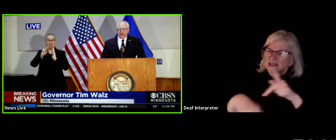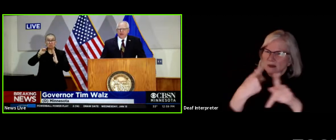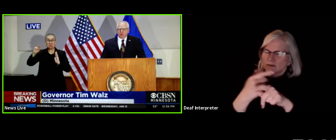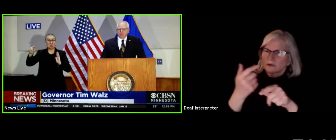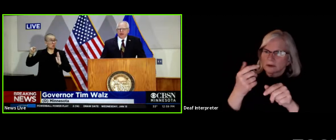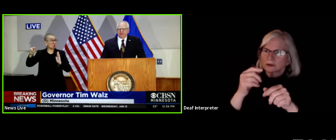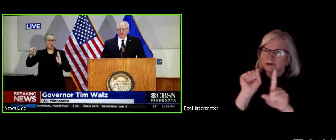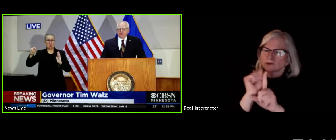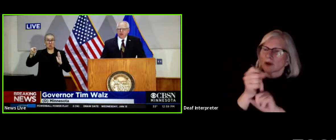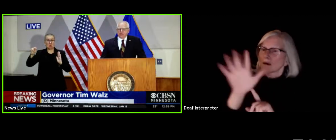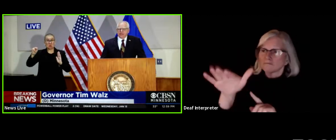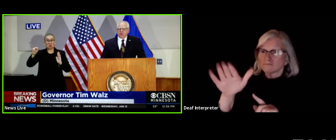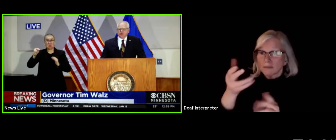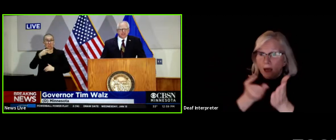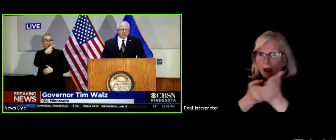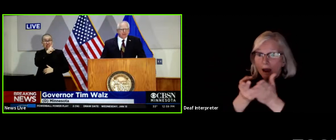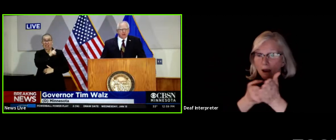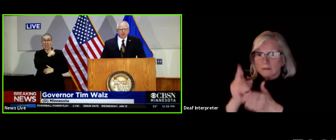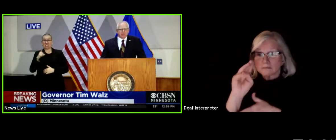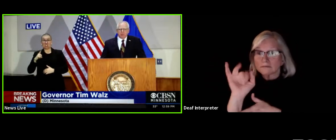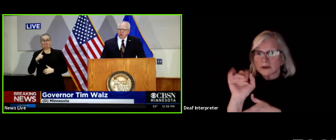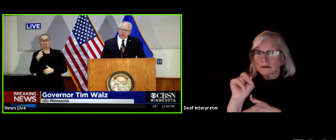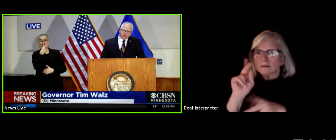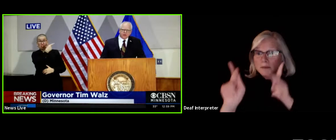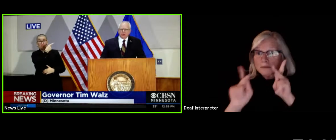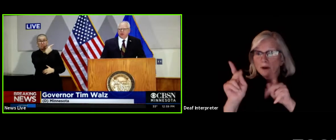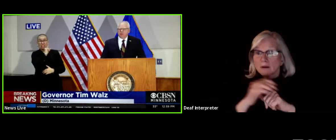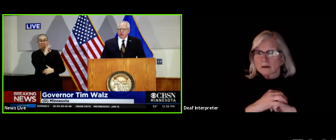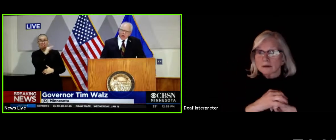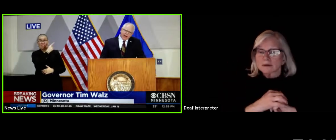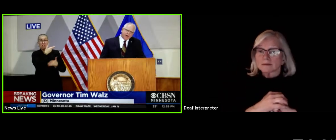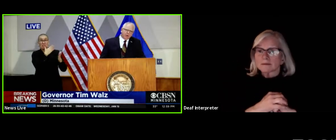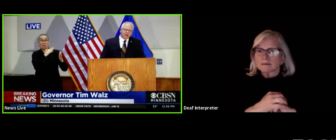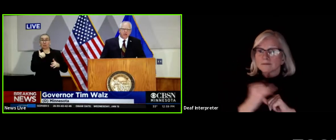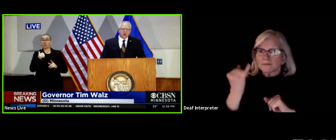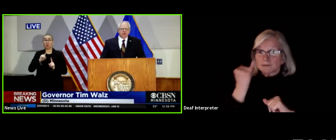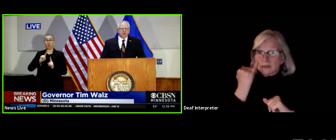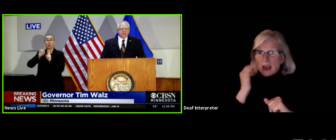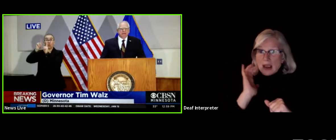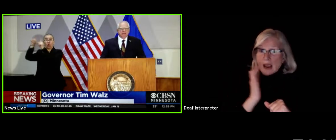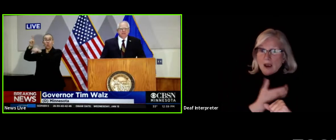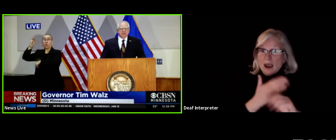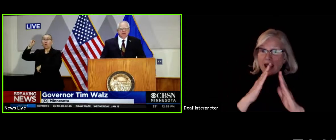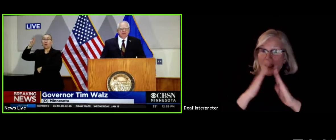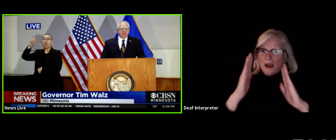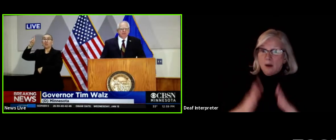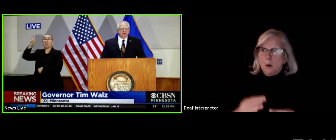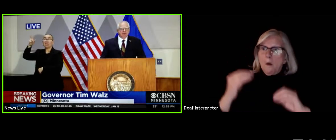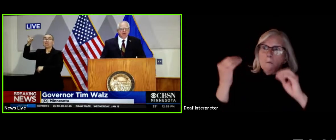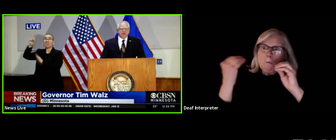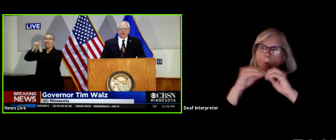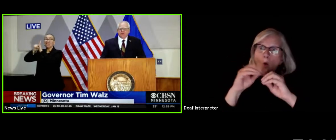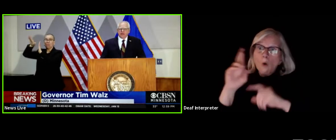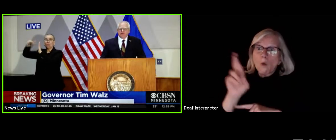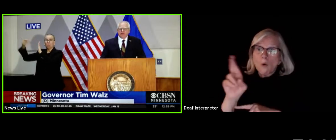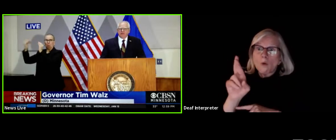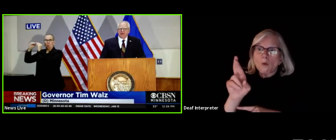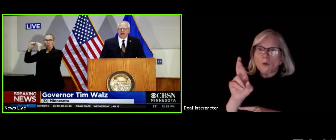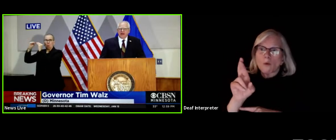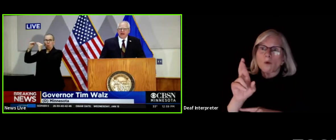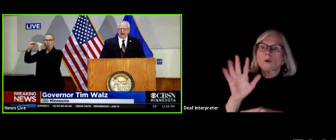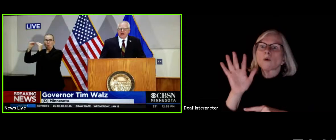House, and we would have a death rate equal to South Dakota or North Dakota or Iowa, which would mean instead of 5,500 deaths,